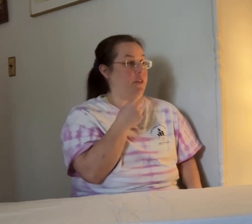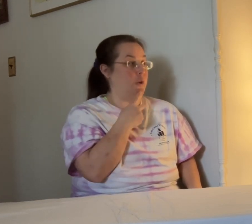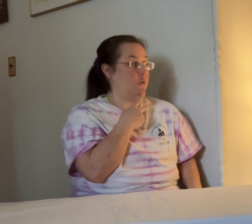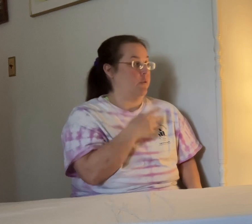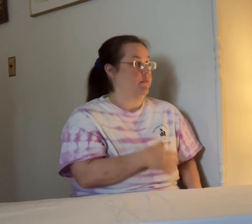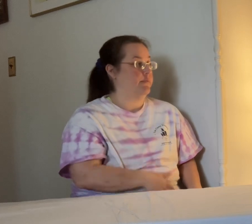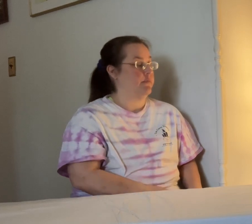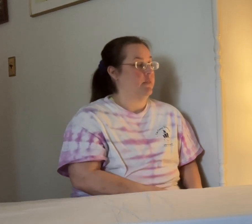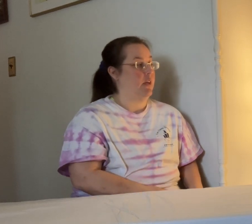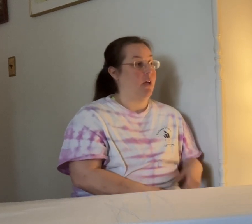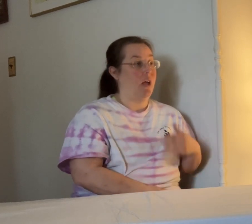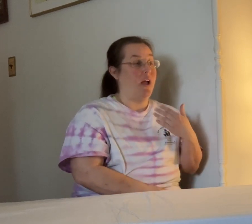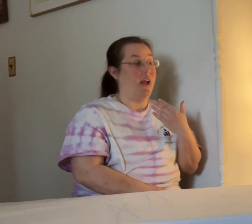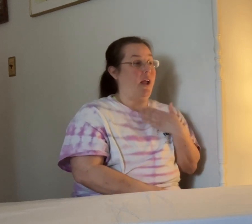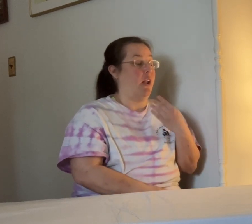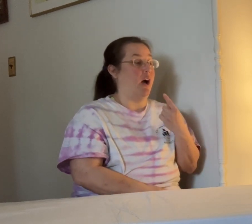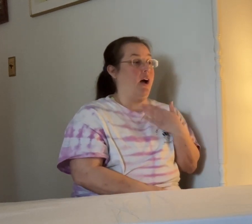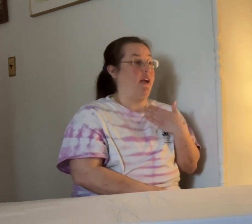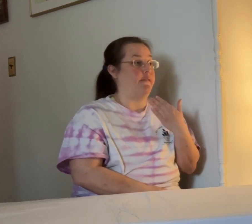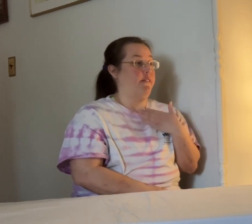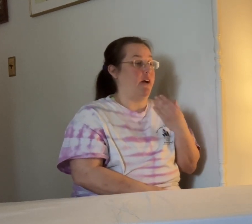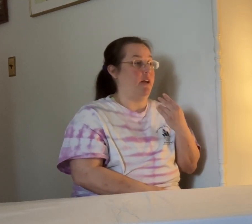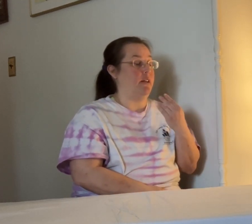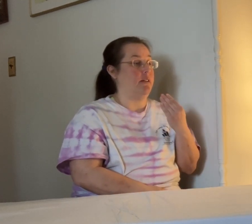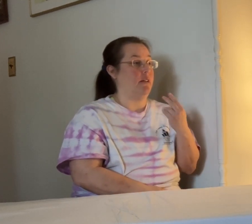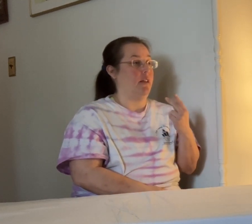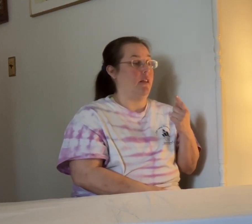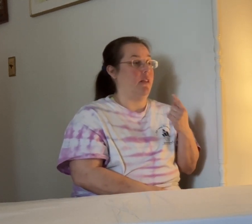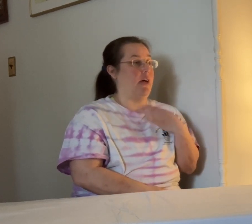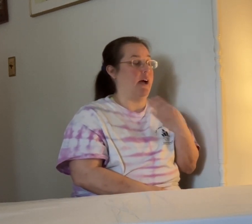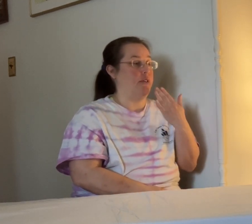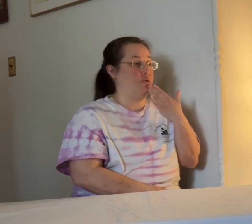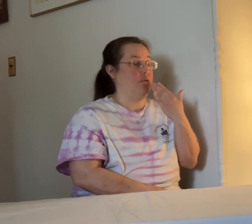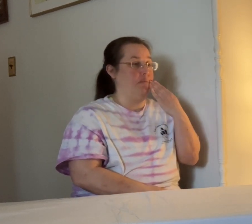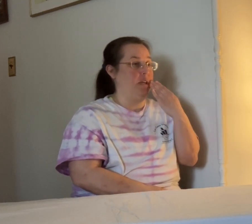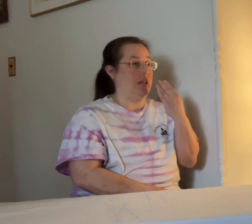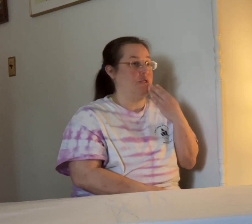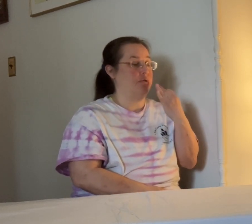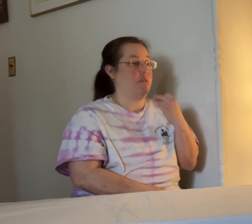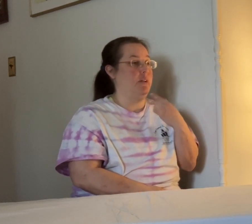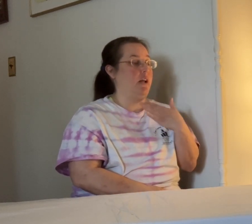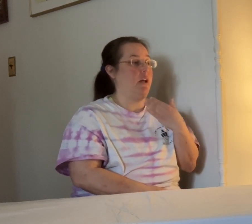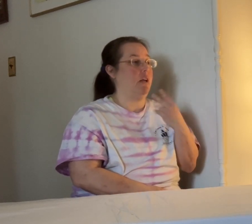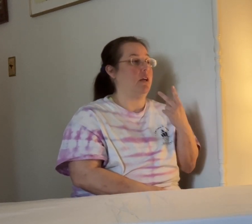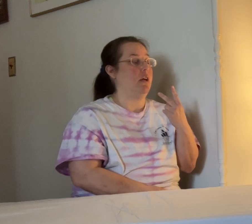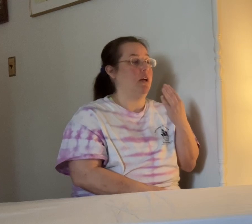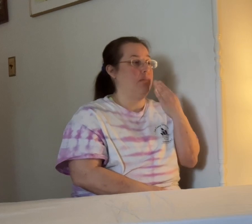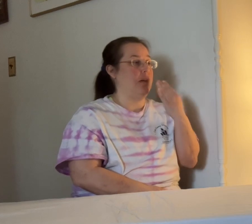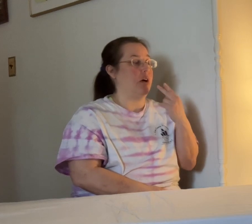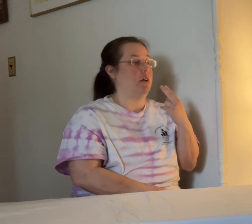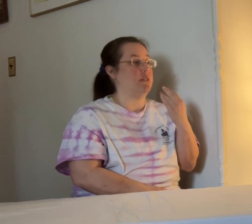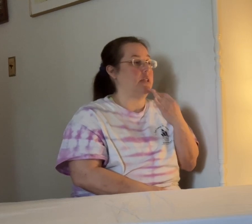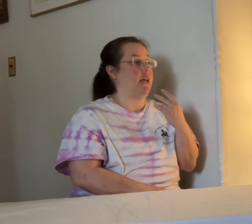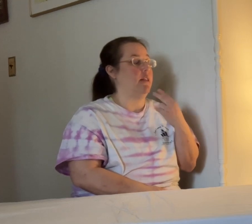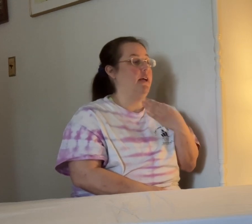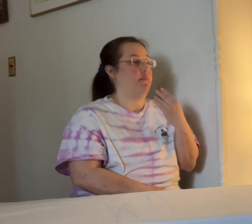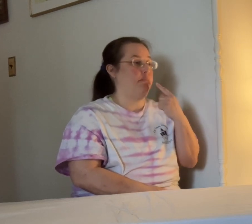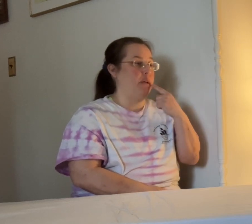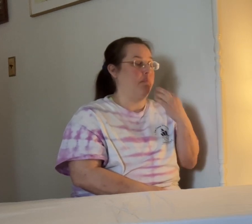you. And I find that to be discriminating because they let